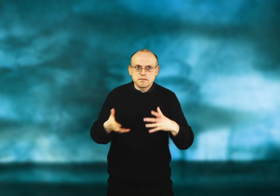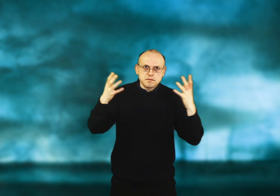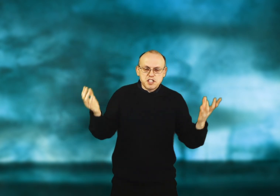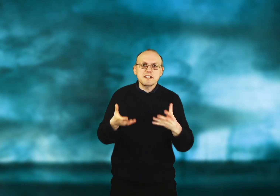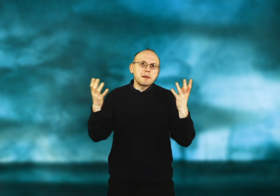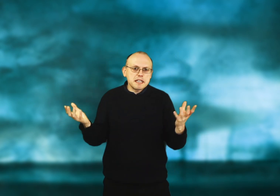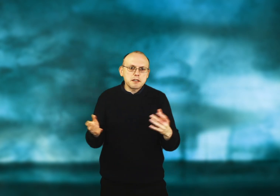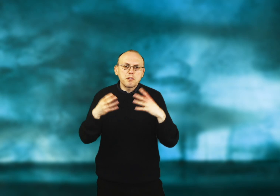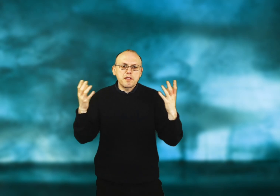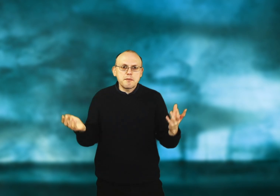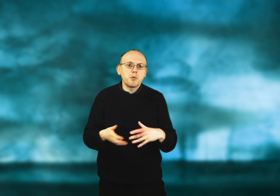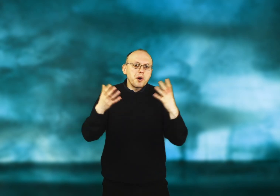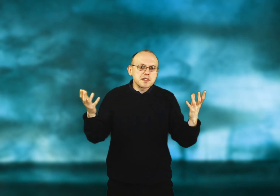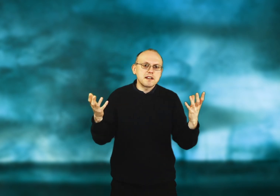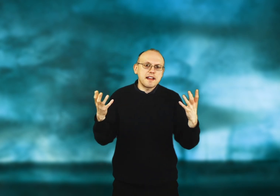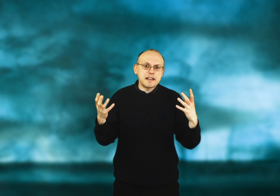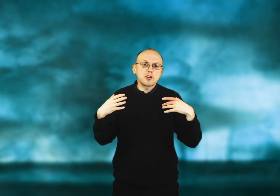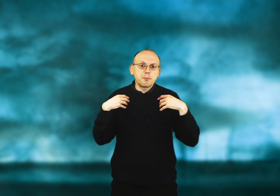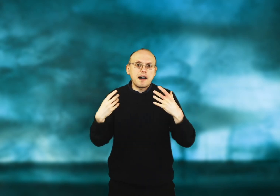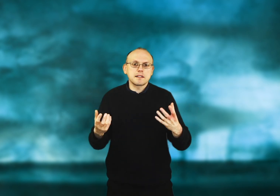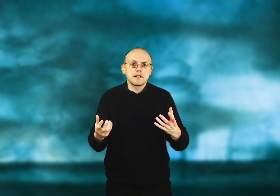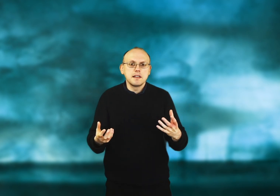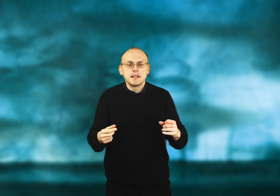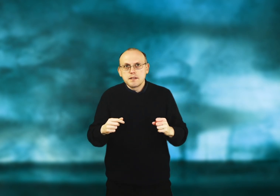generally speaking, we call them words that are not part